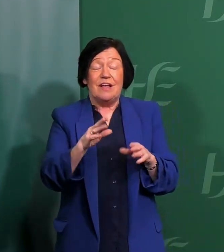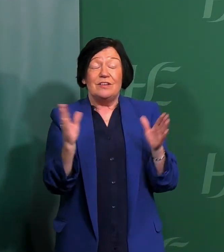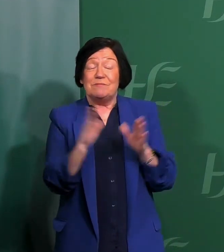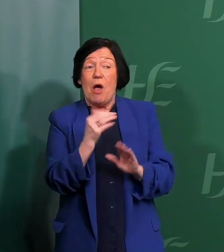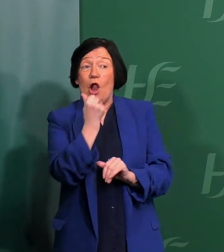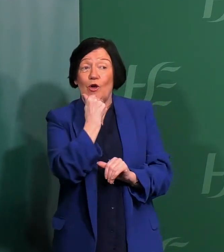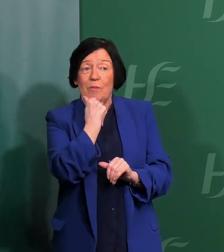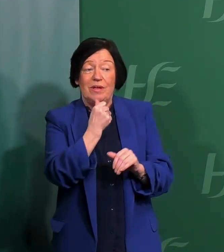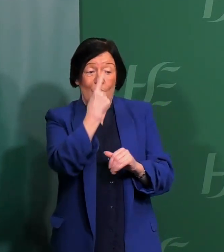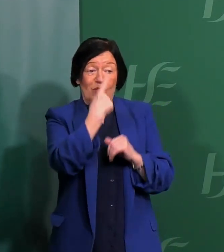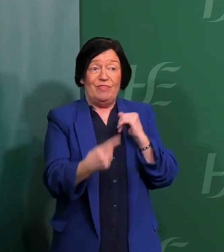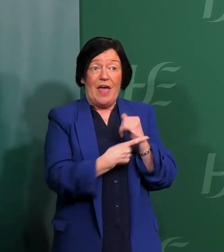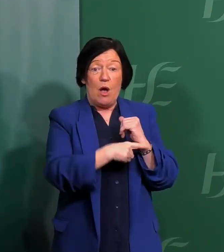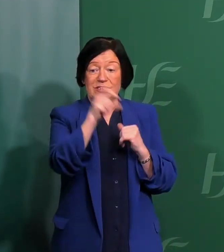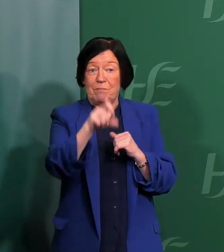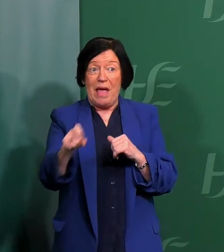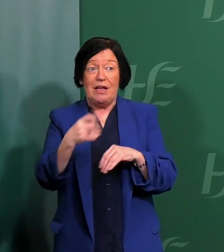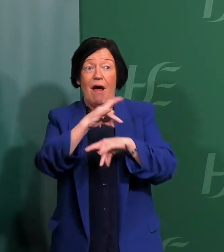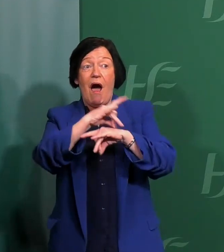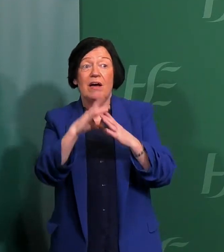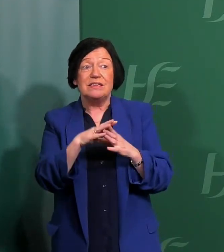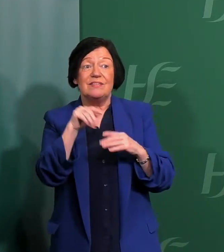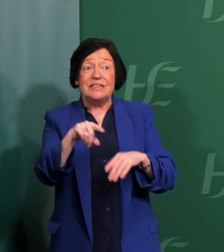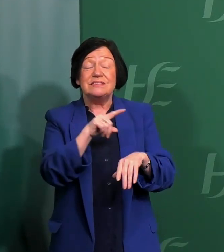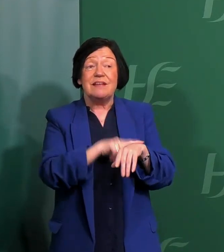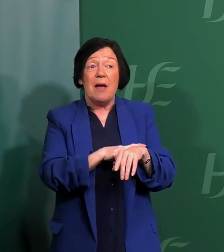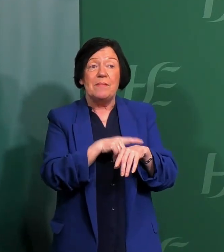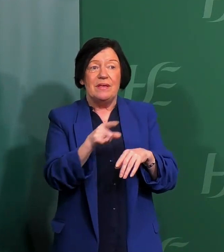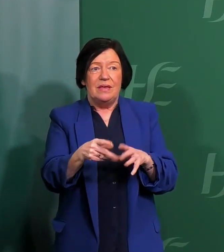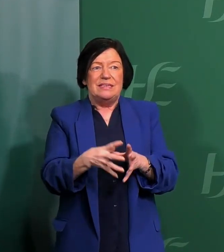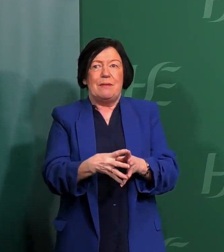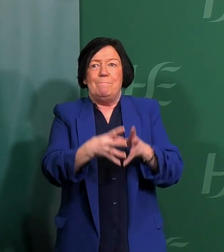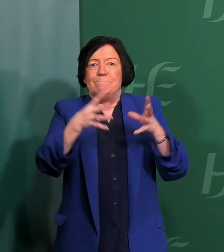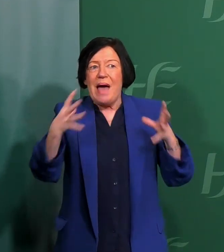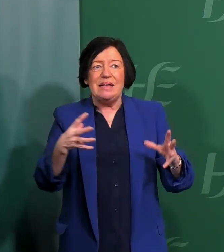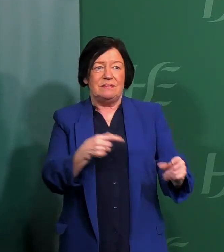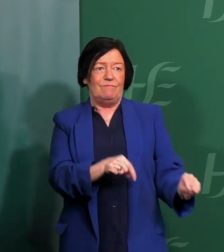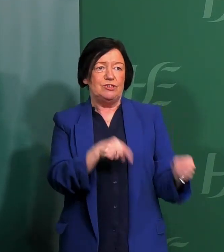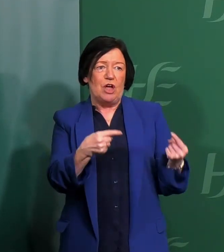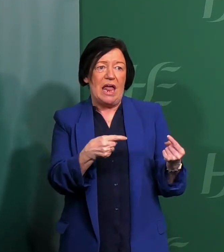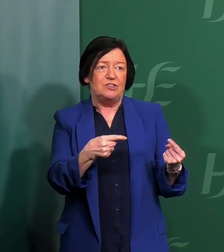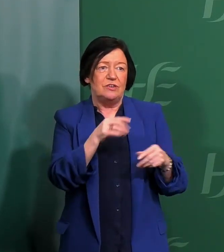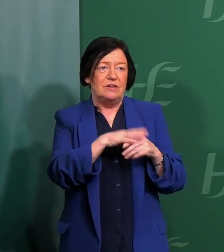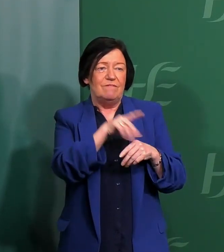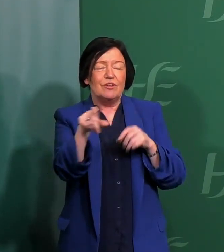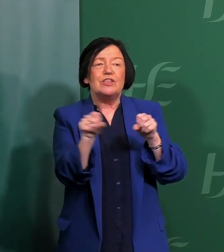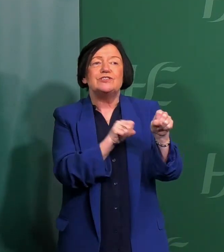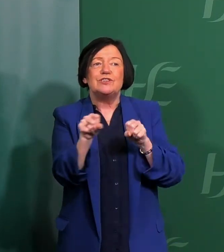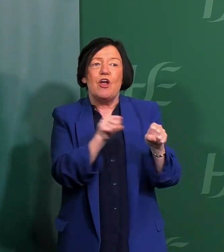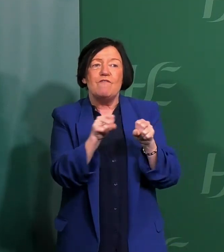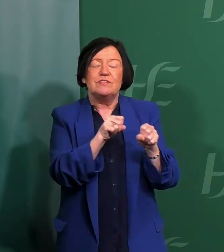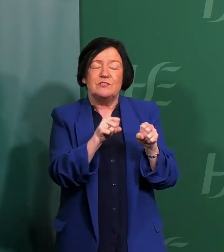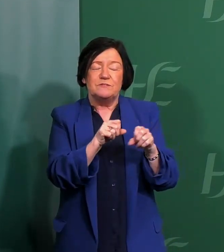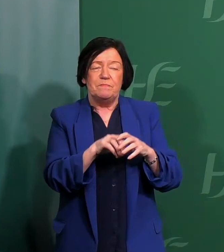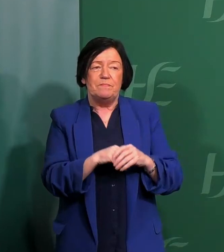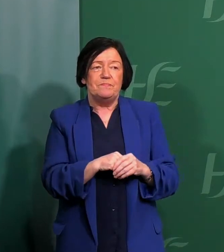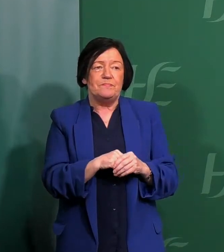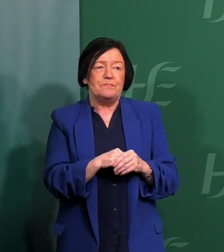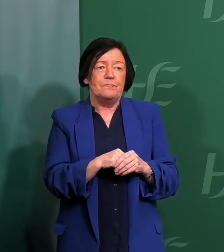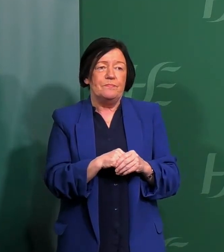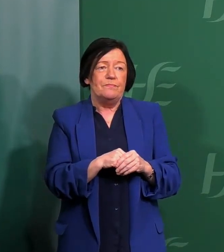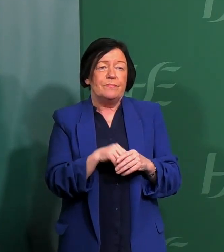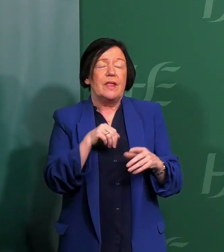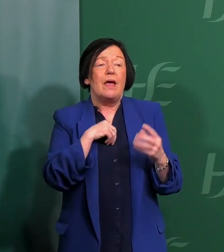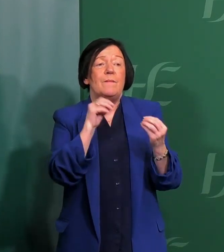but that 1,000 patients or so in hospital at this time of the year is massively challenging for the services on the ground.